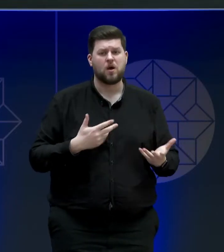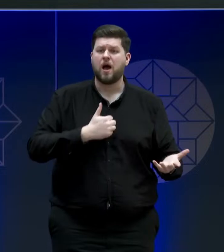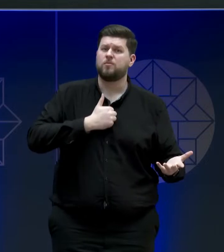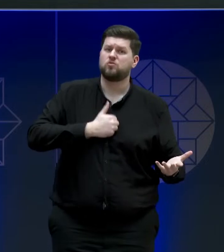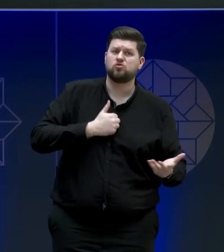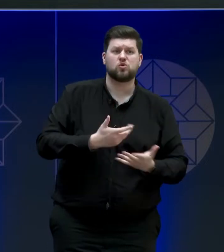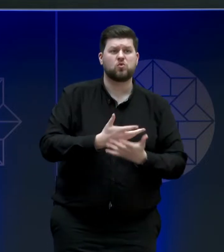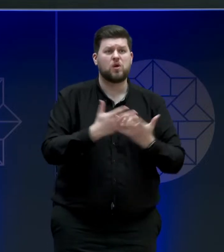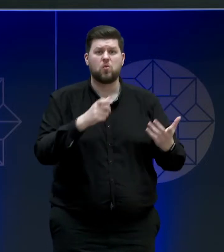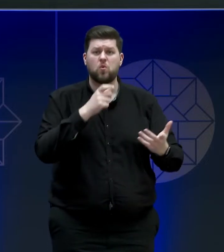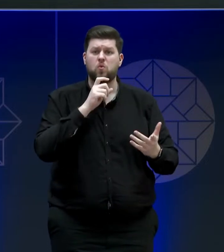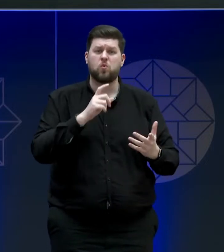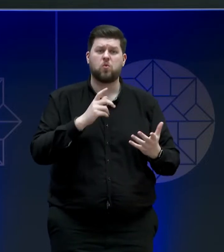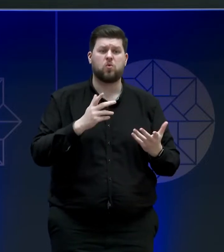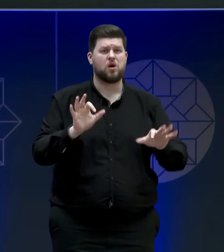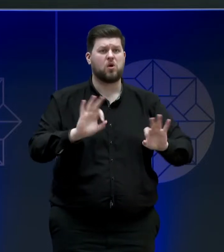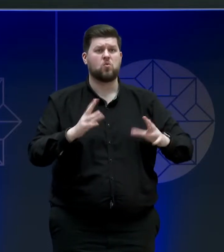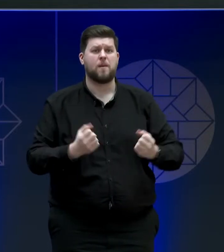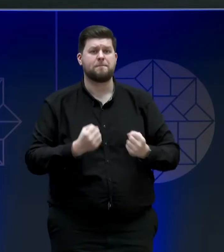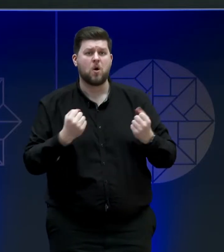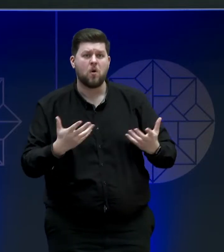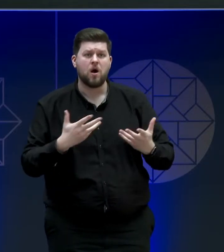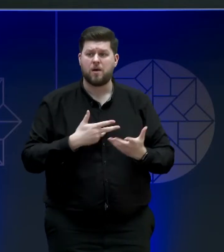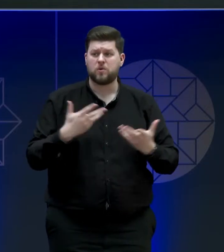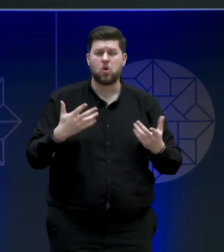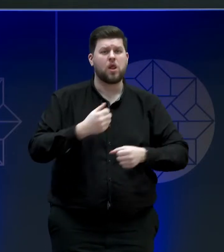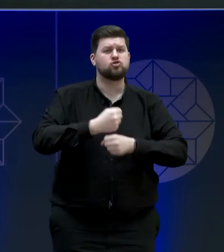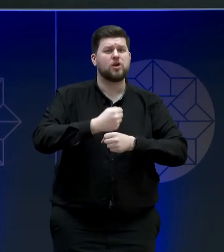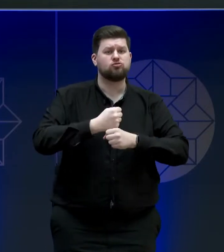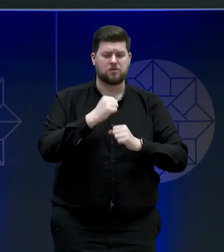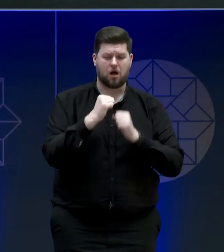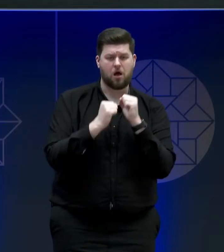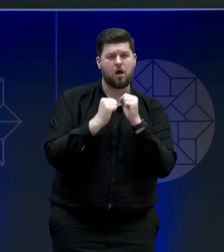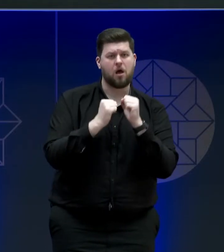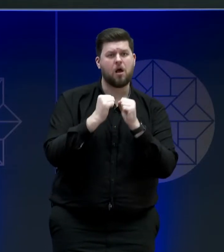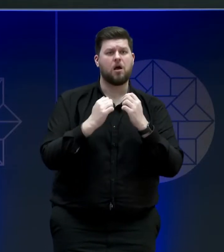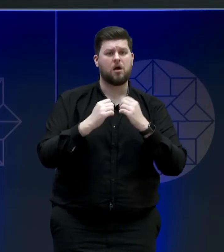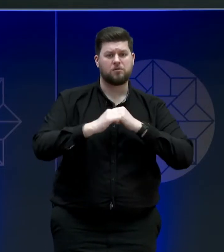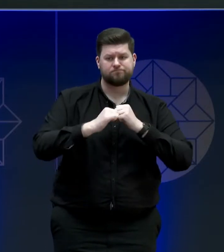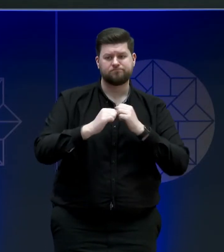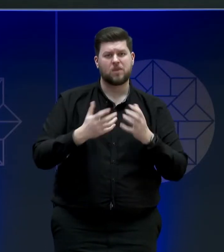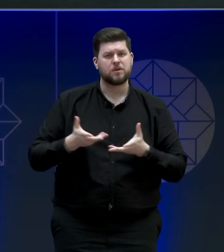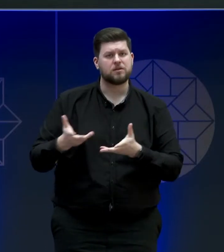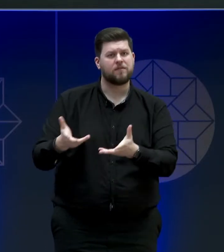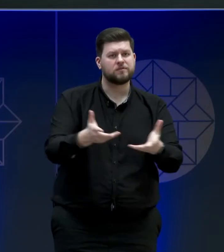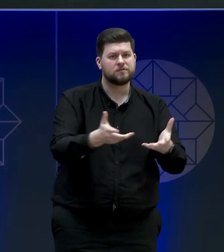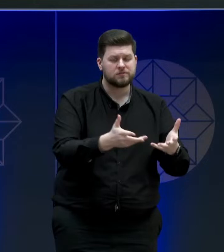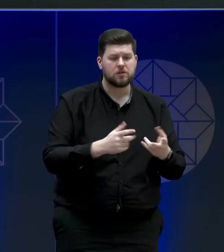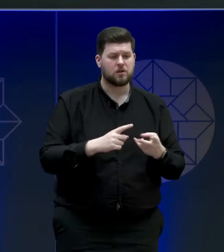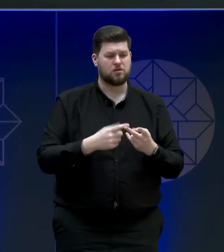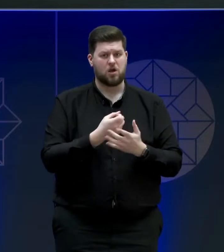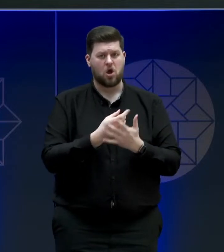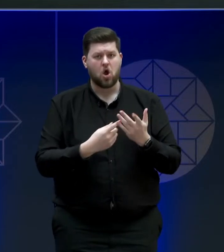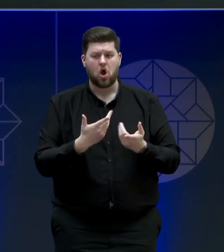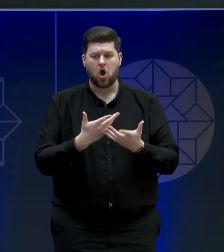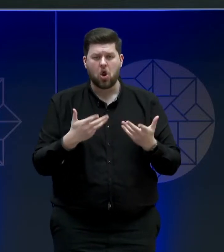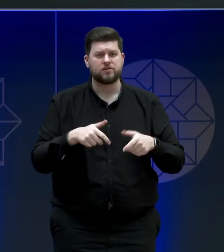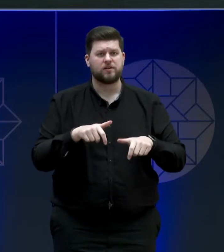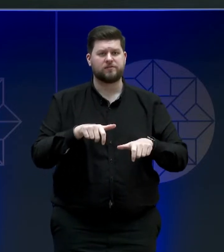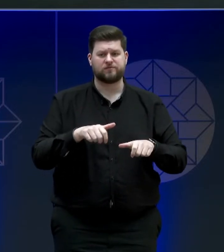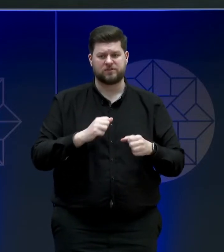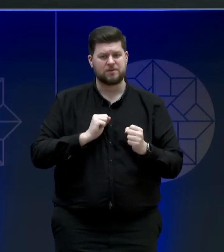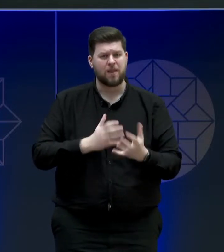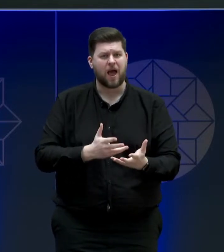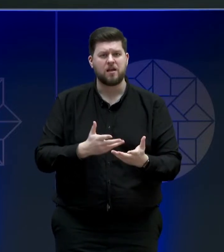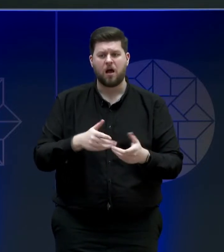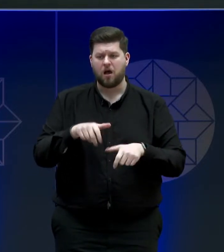who's without power. There's been a lot of generators put out, a lot of welfare vehicles out there, a lot of supplies in place, but the power companies are